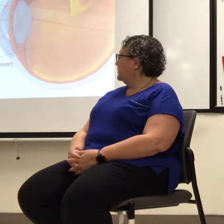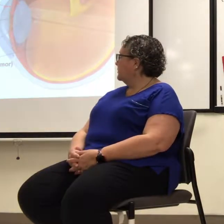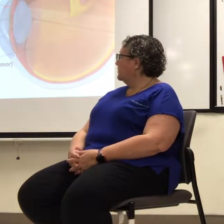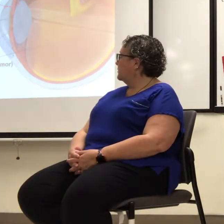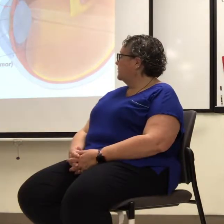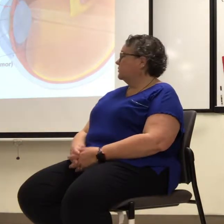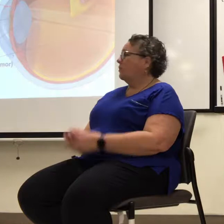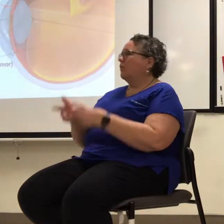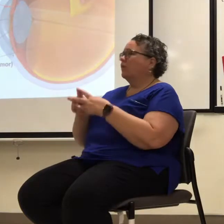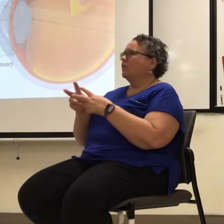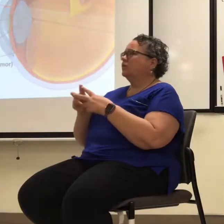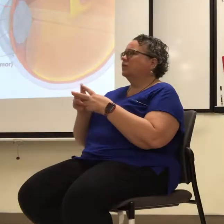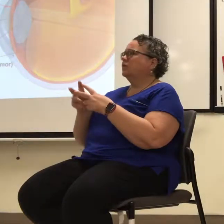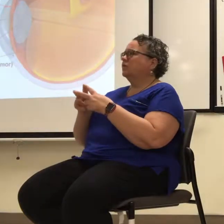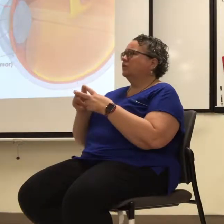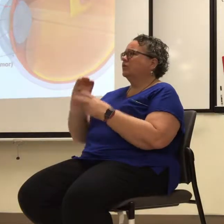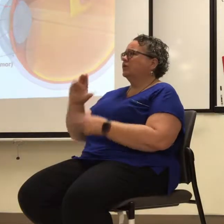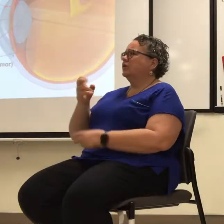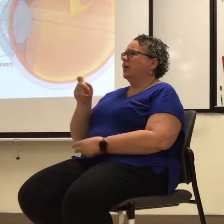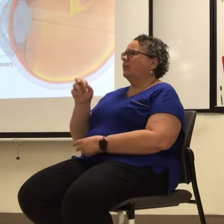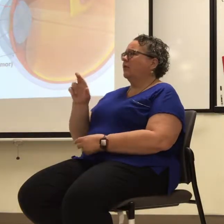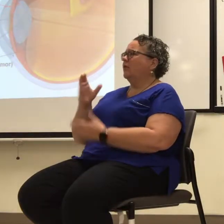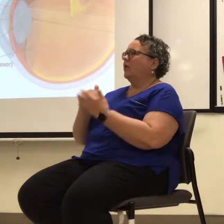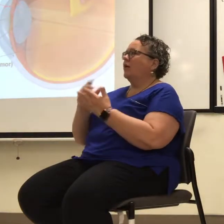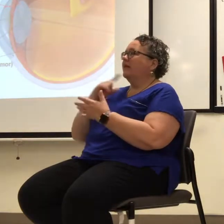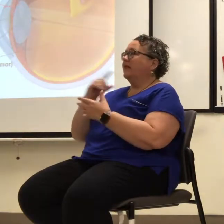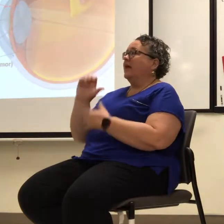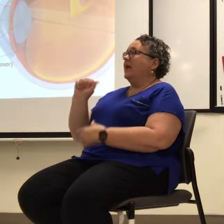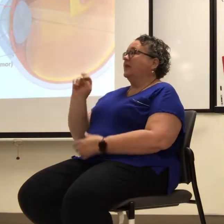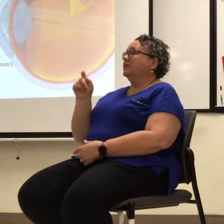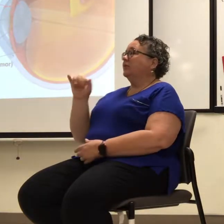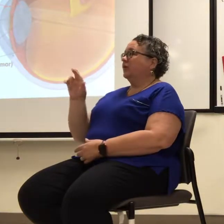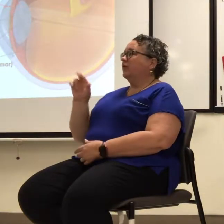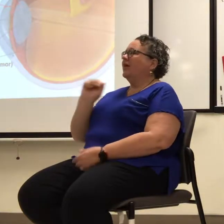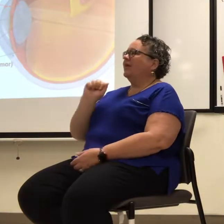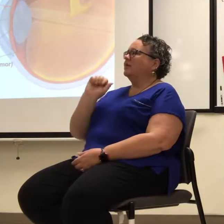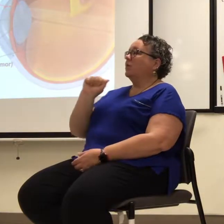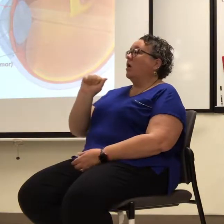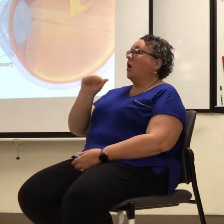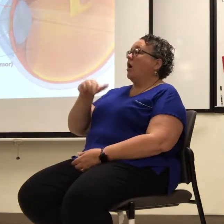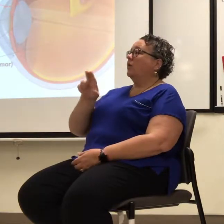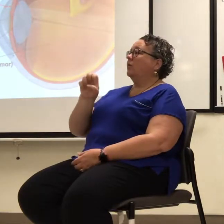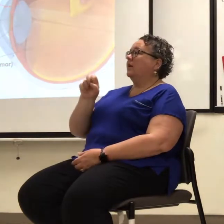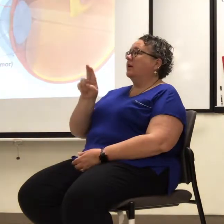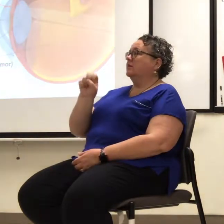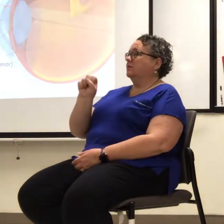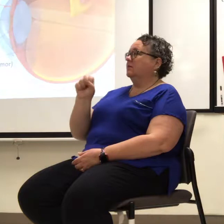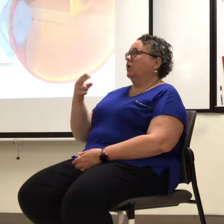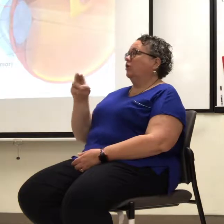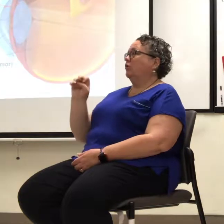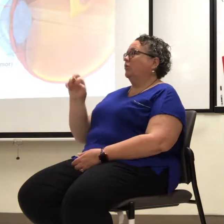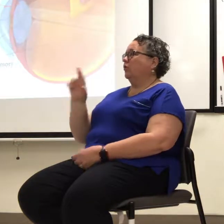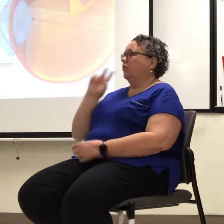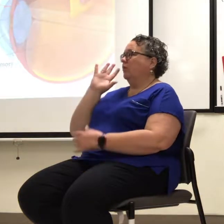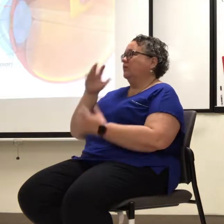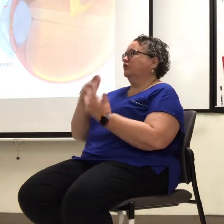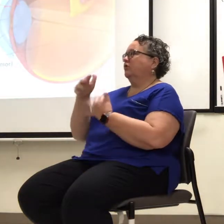Those two chambers are part of the anterior cavity. This is where aqueous humor circulates.